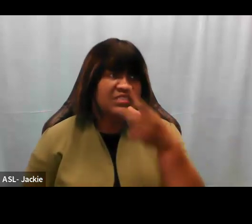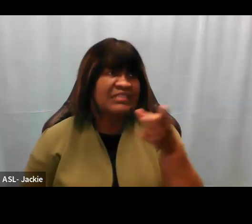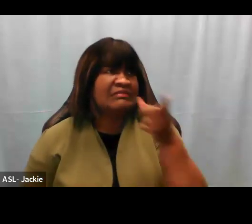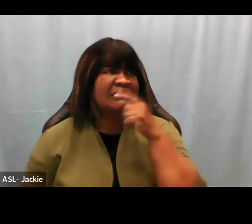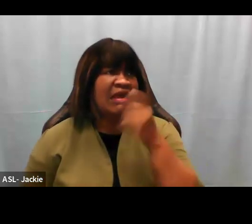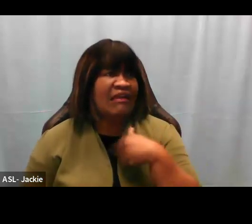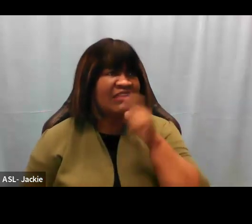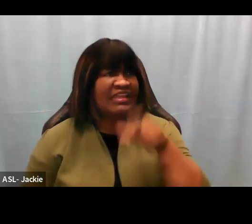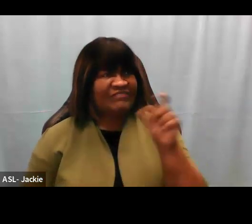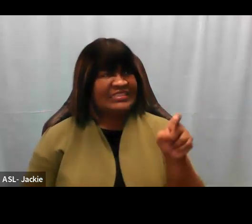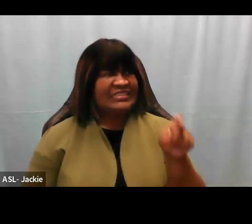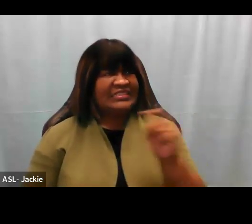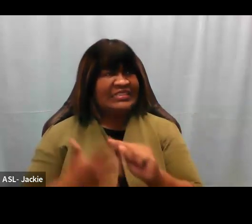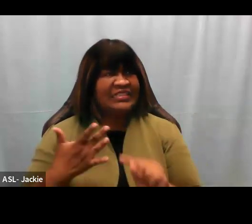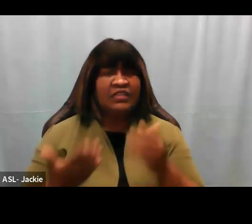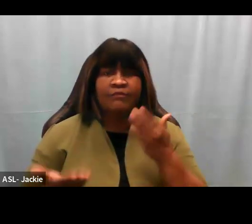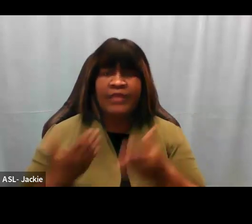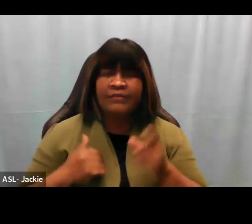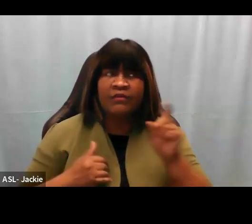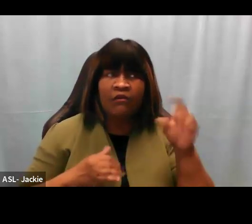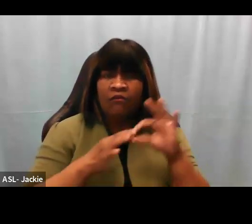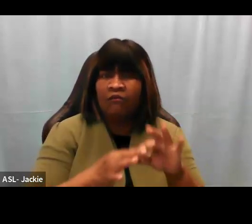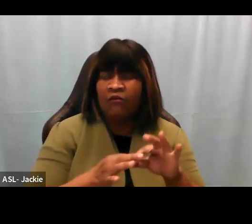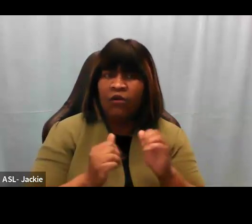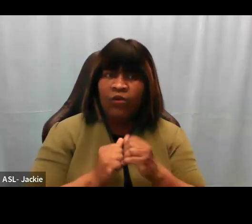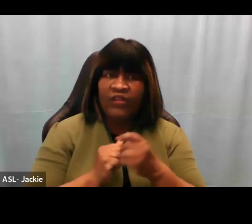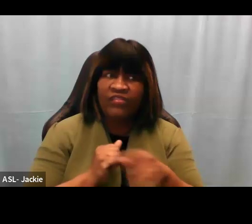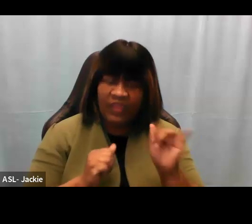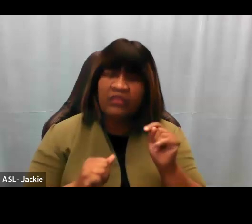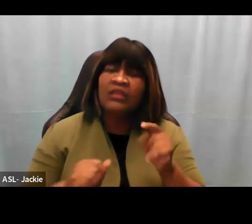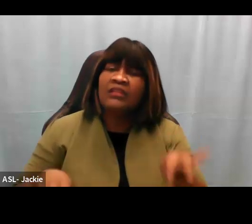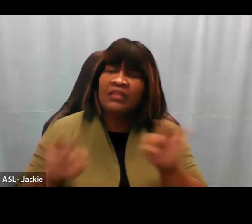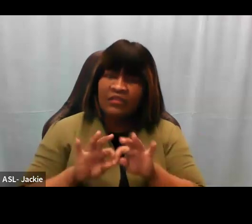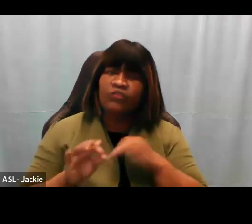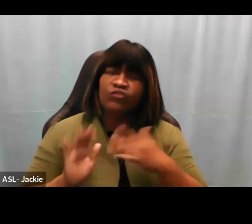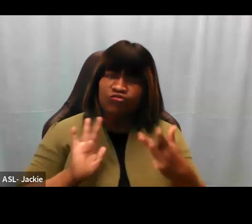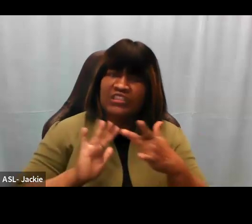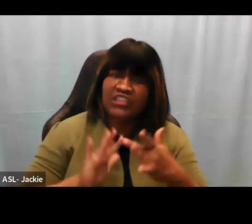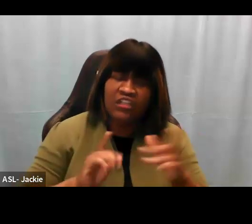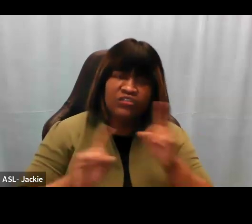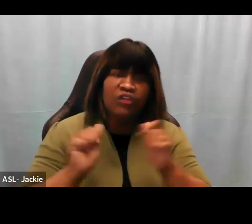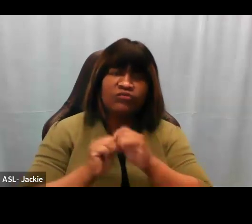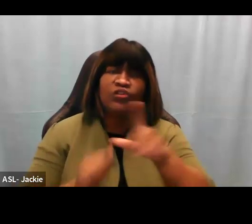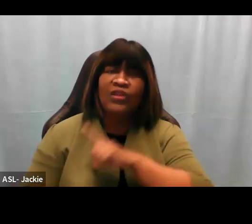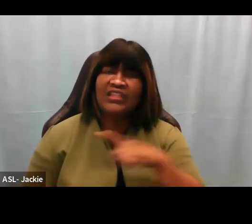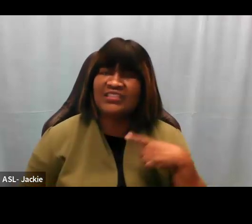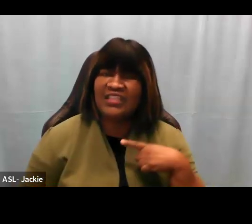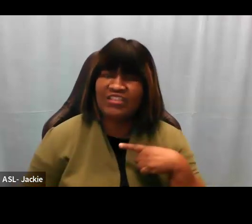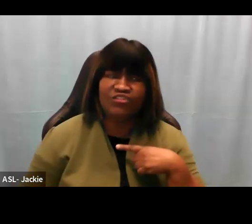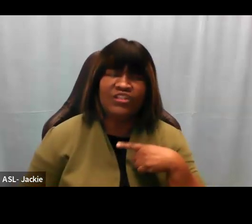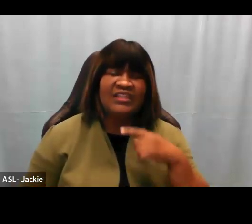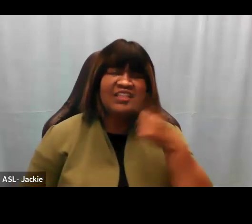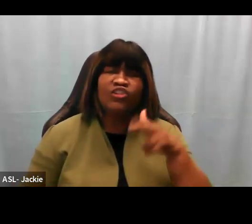your area and there may be something to do with that, reach out, talk to your legislators, talk